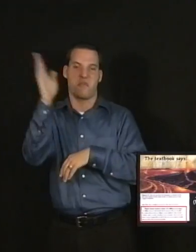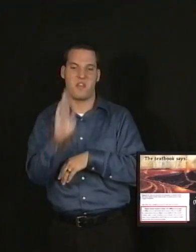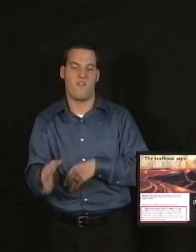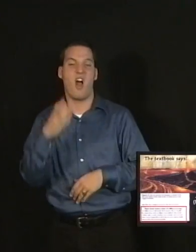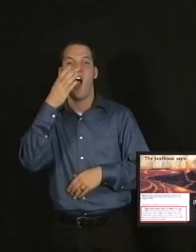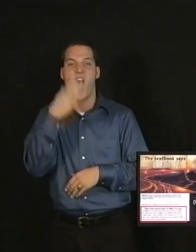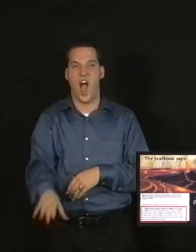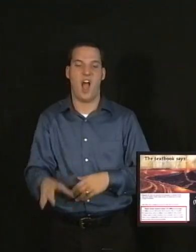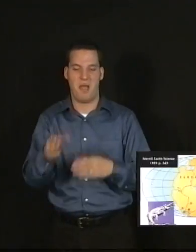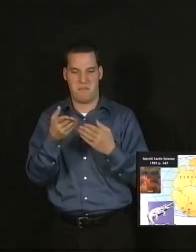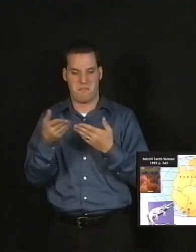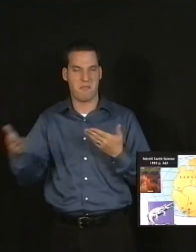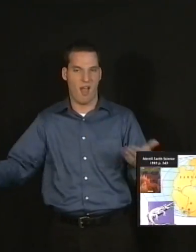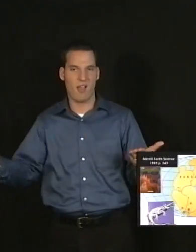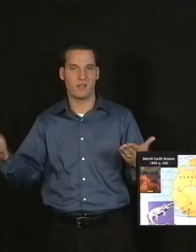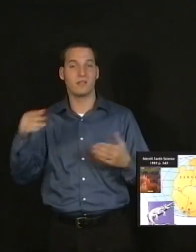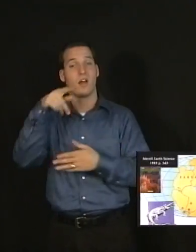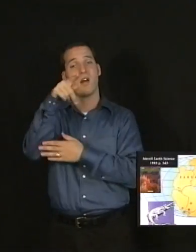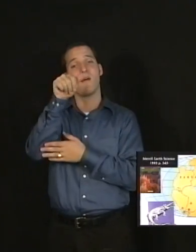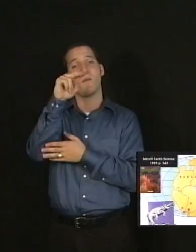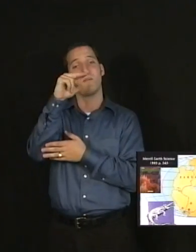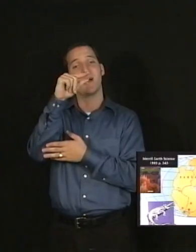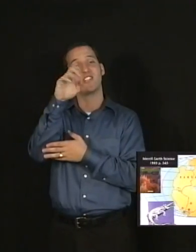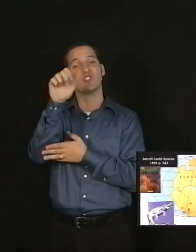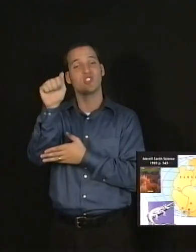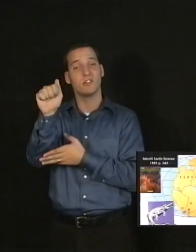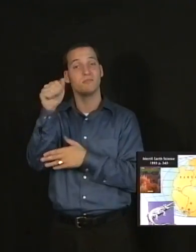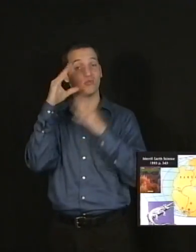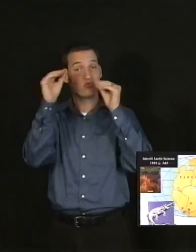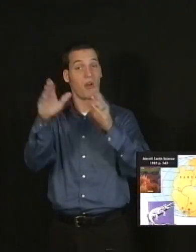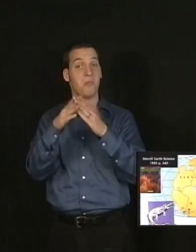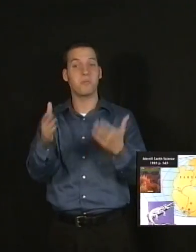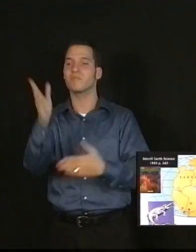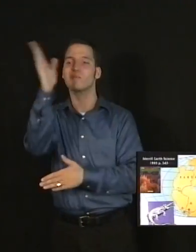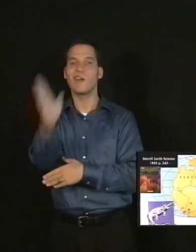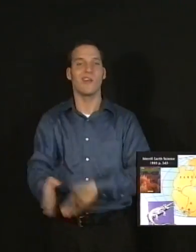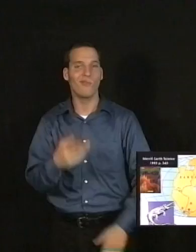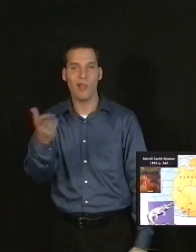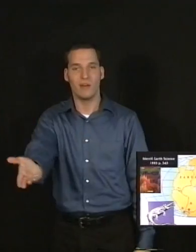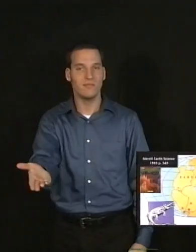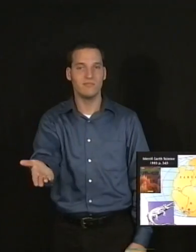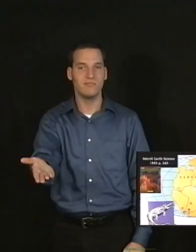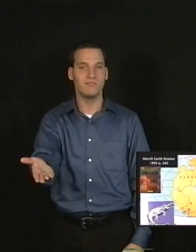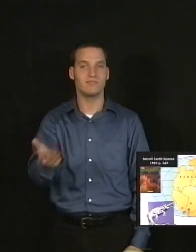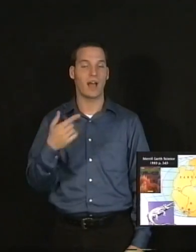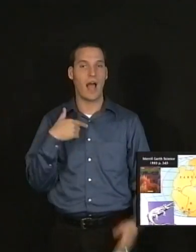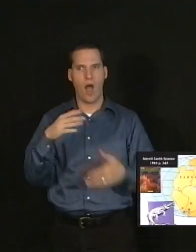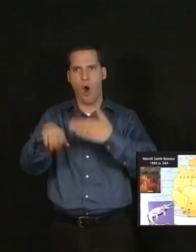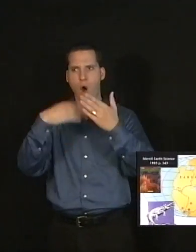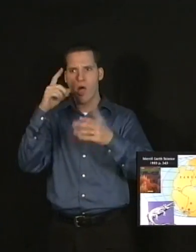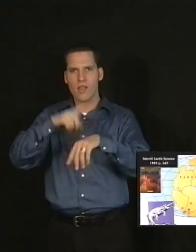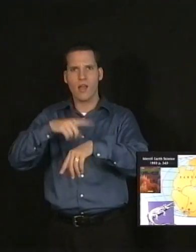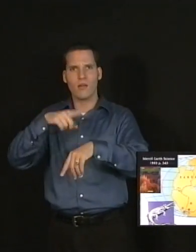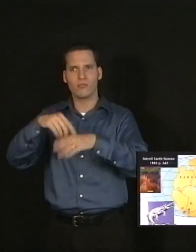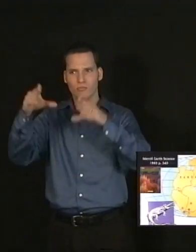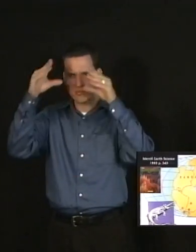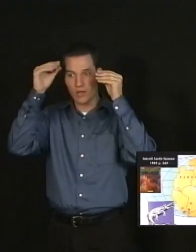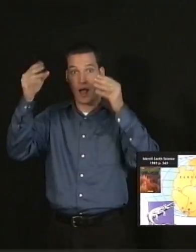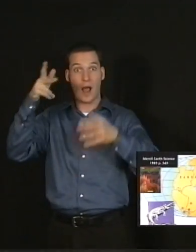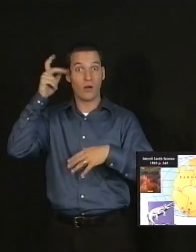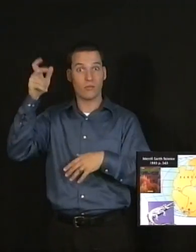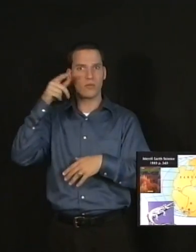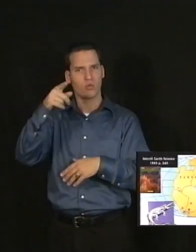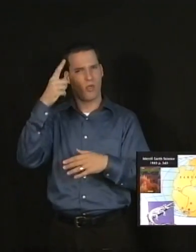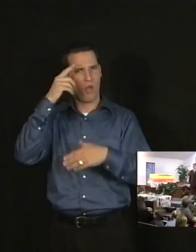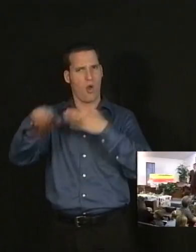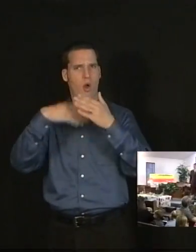mass. The Pangea theory that's taught in your books never existed. They say, all the continents used to fit together. I get that all the time. Oh, do you think all the continents used to